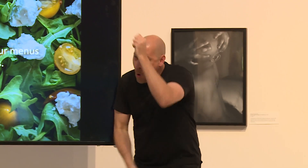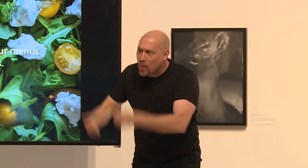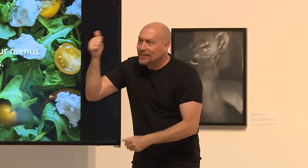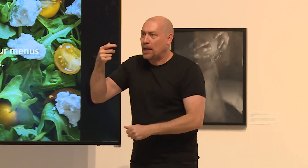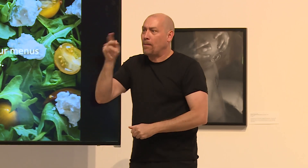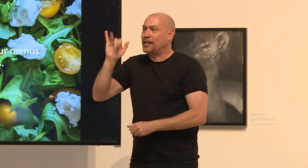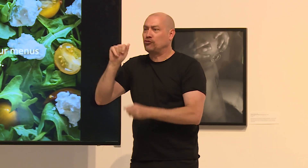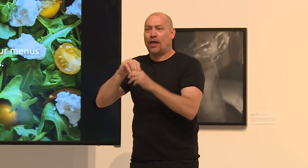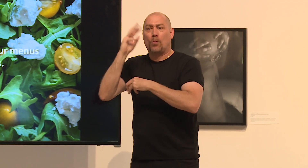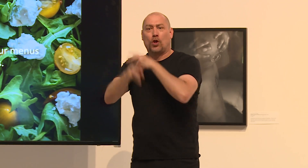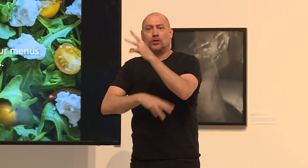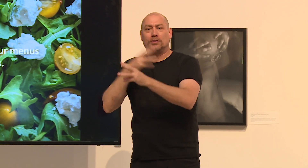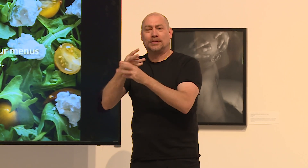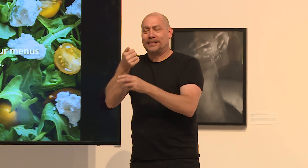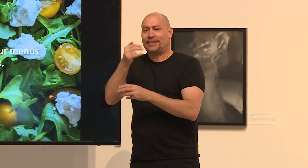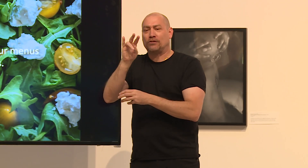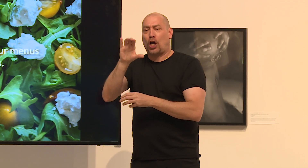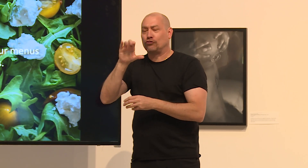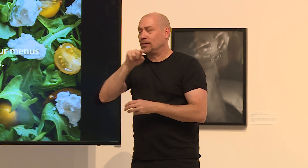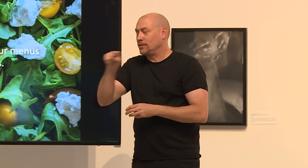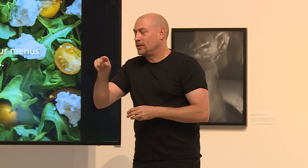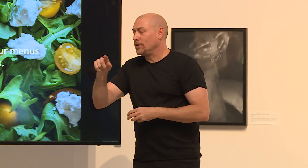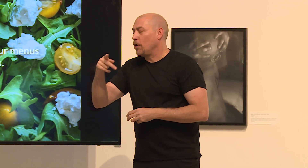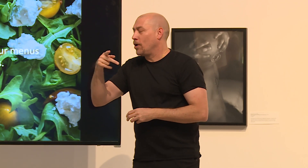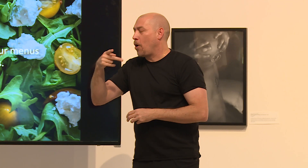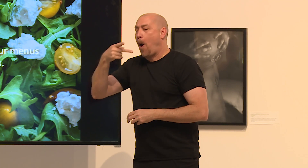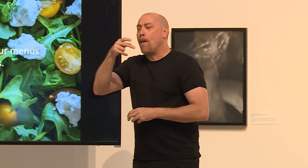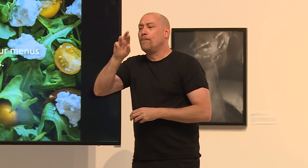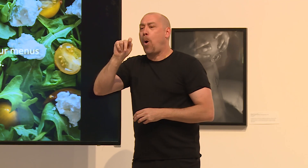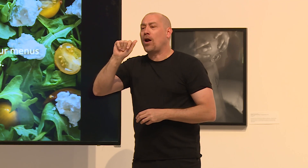were able, when we traveled, to go to the oldest pizzeria.